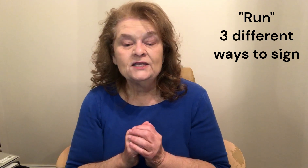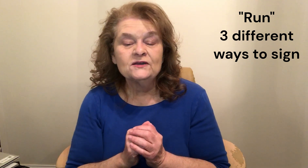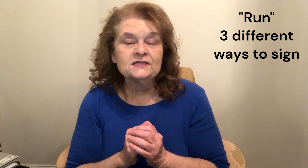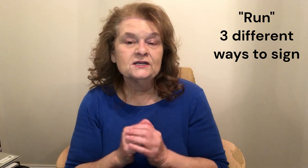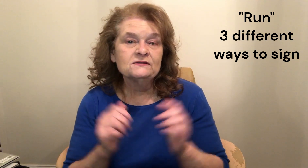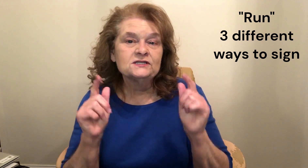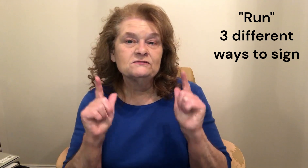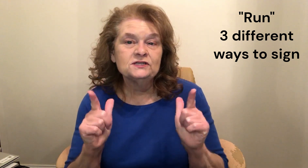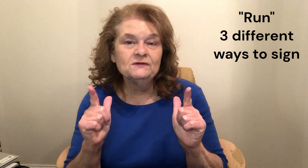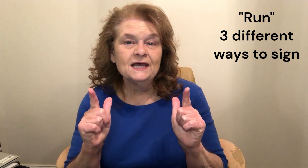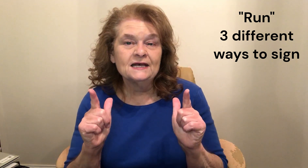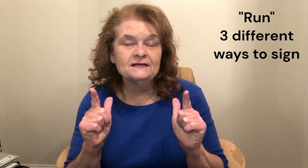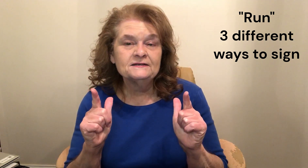can do is do 2 L's.